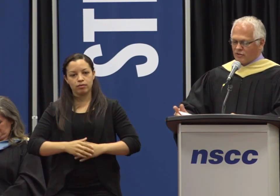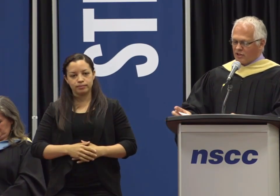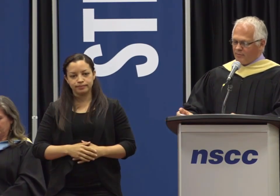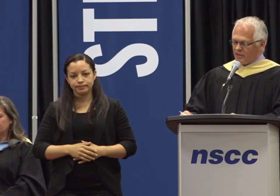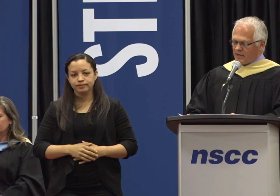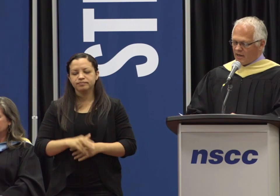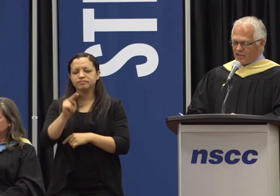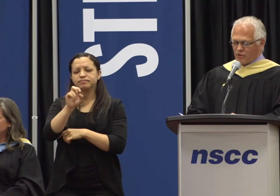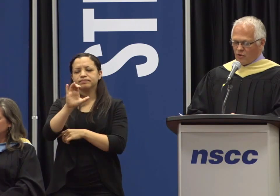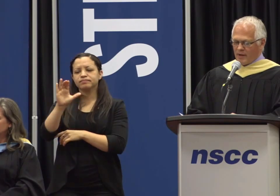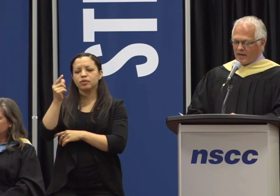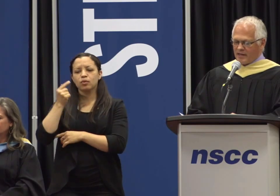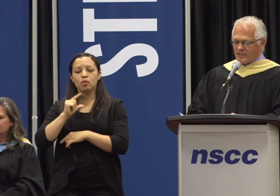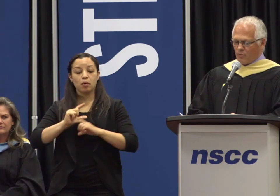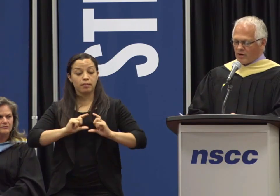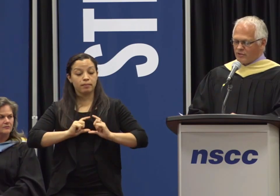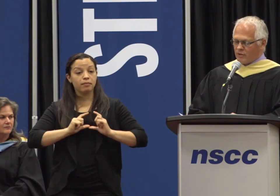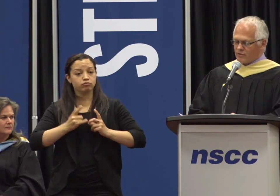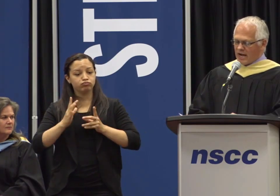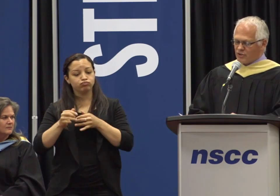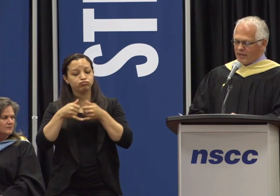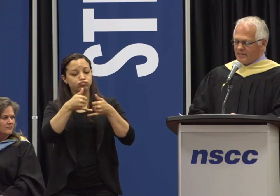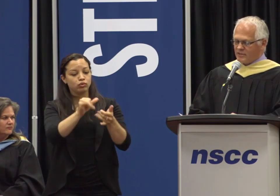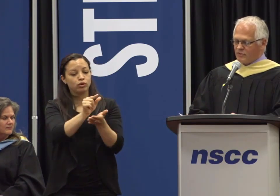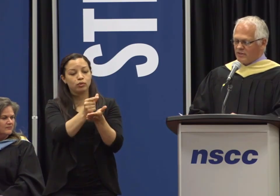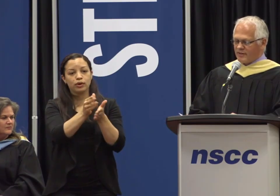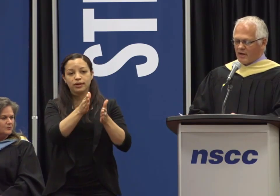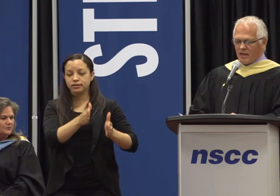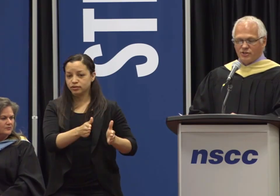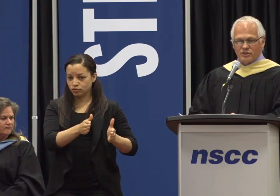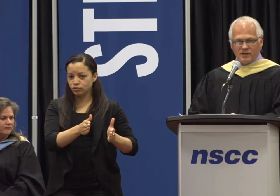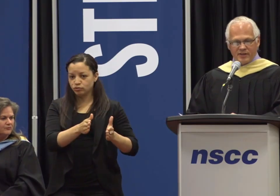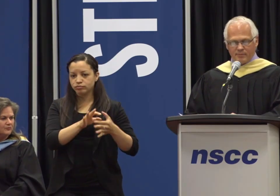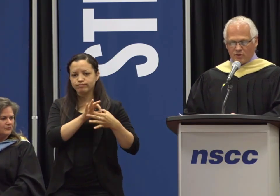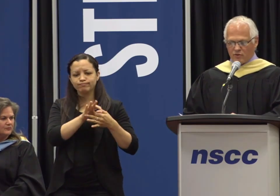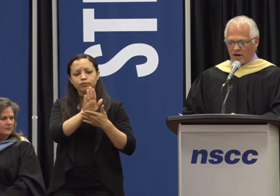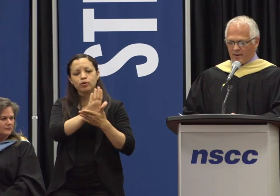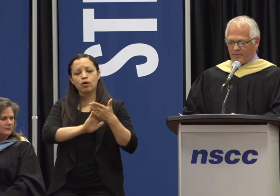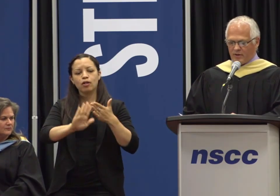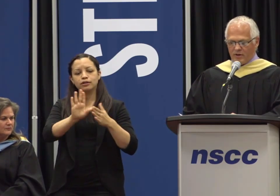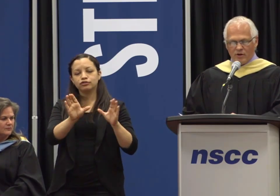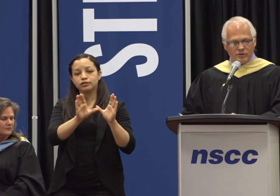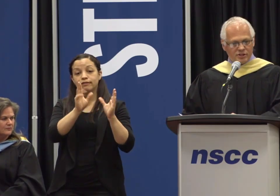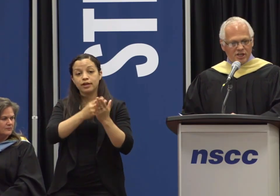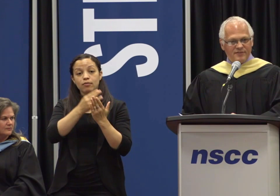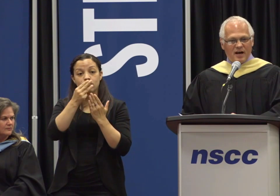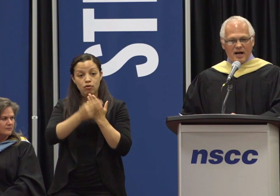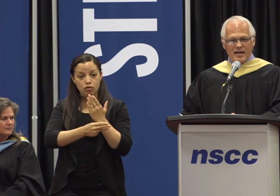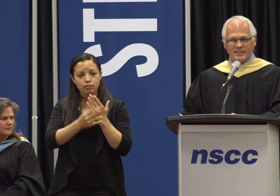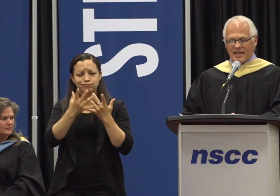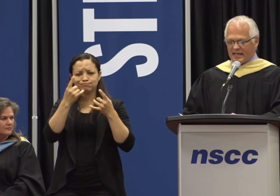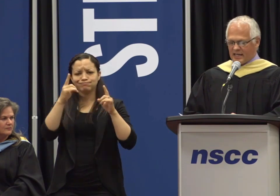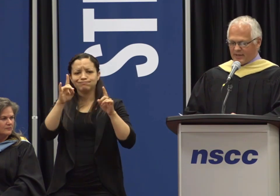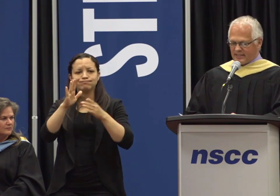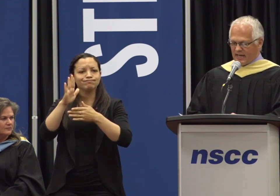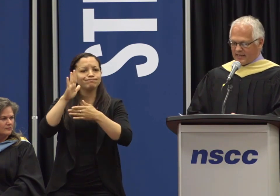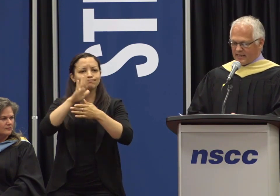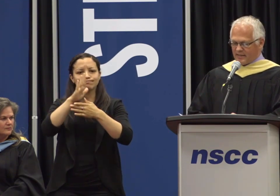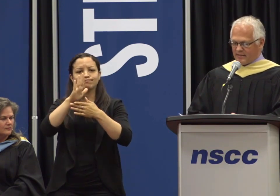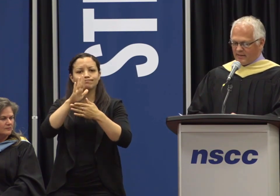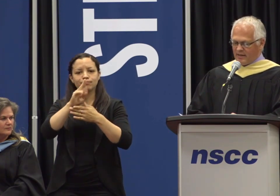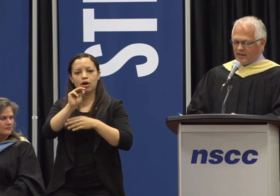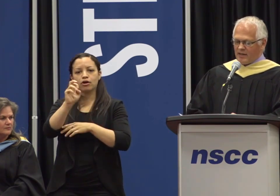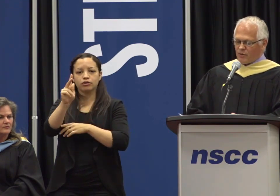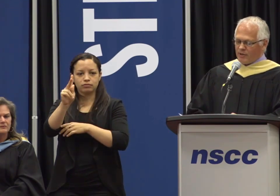The Nova Scotia Community College Gold Medal is awarded to a graduating student of a college certificate program who has achieved the highest academic